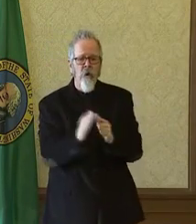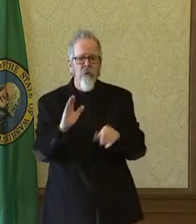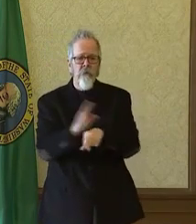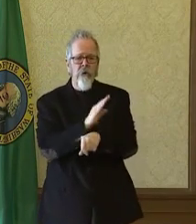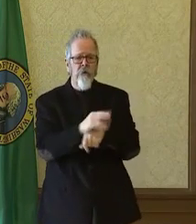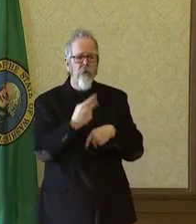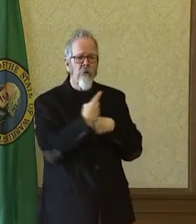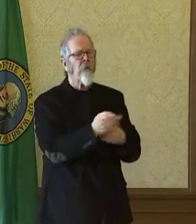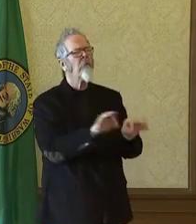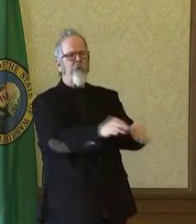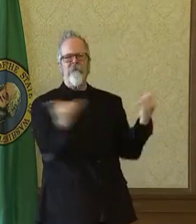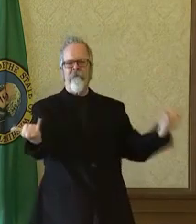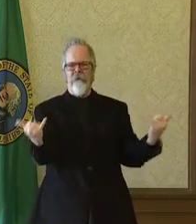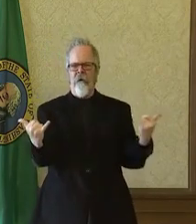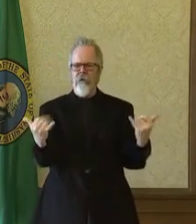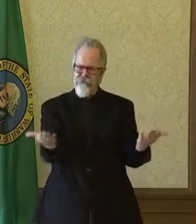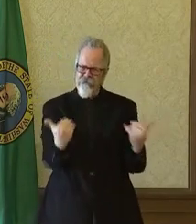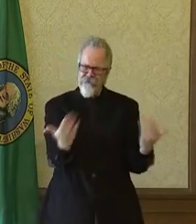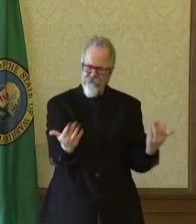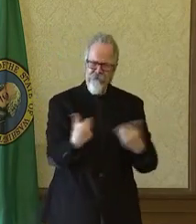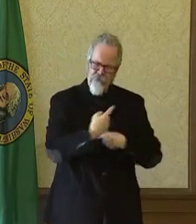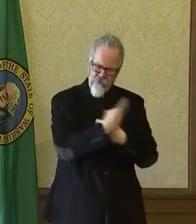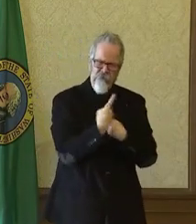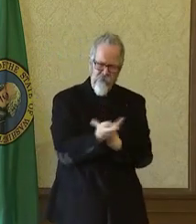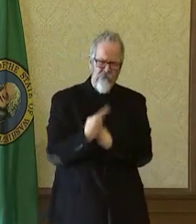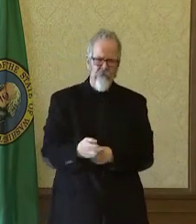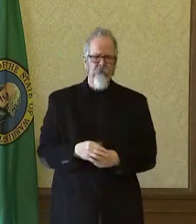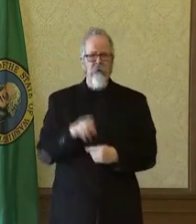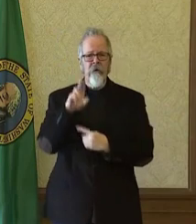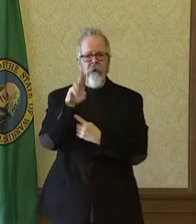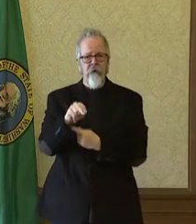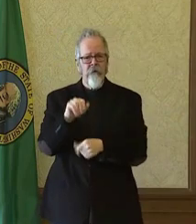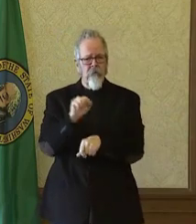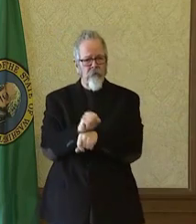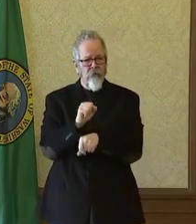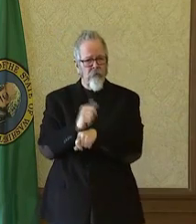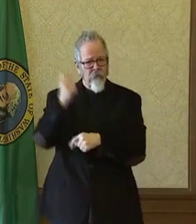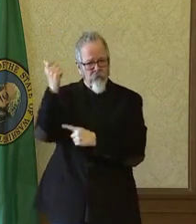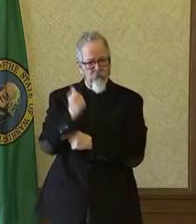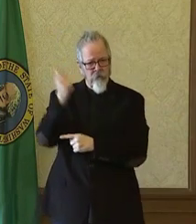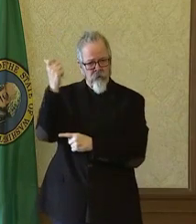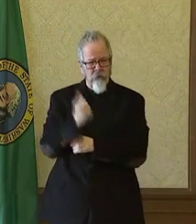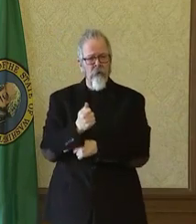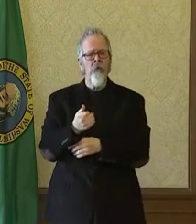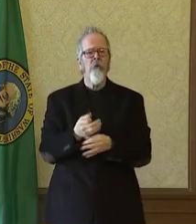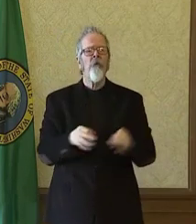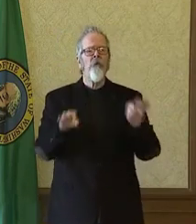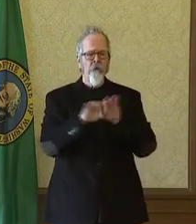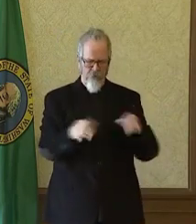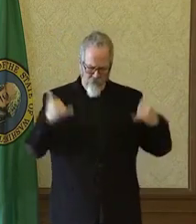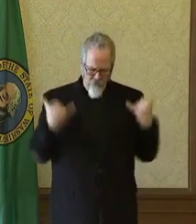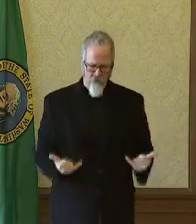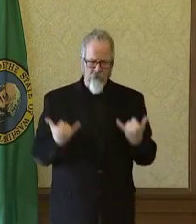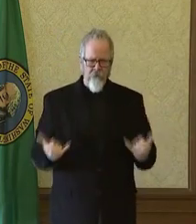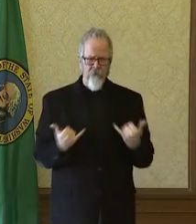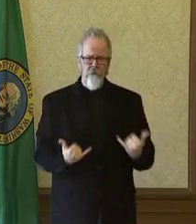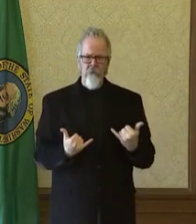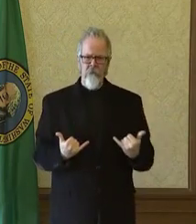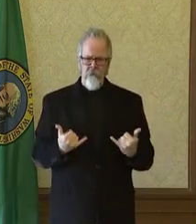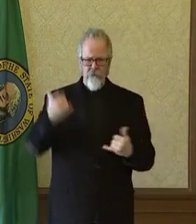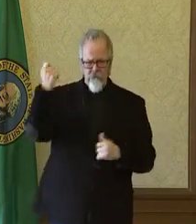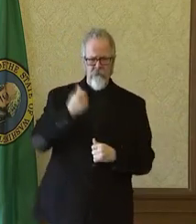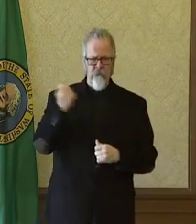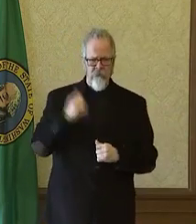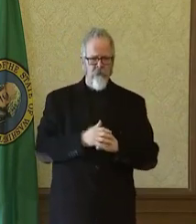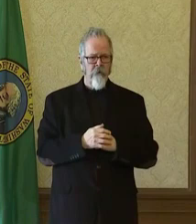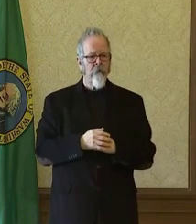it. But we do need, in the not too distant future, a plan to build this state, to create demand for these companies